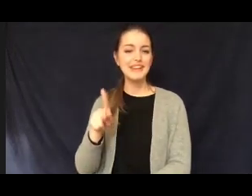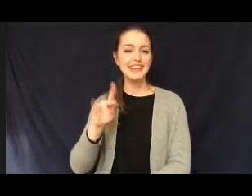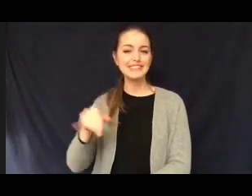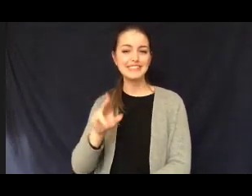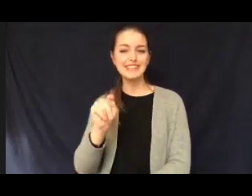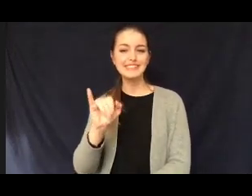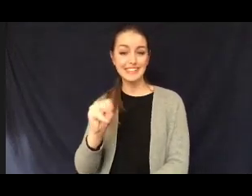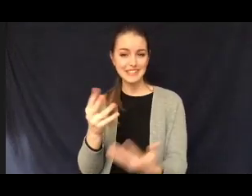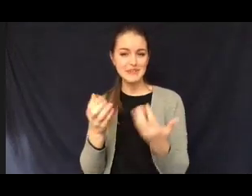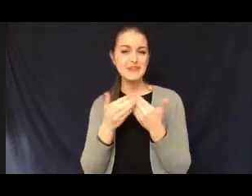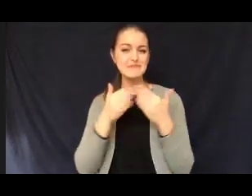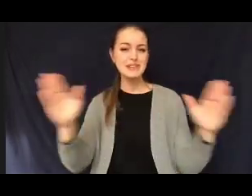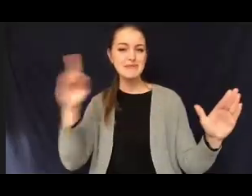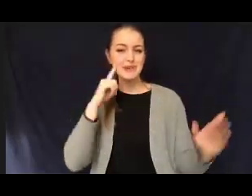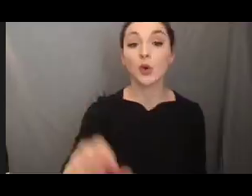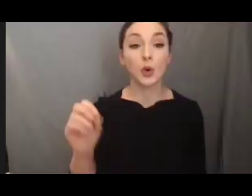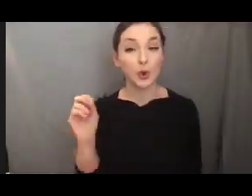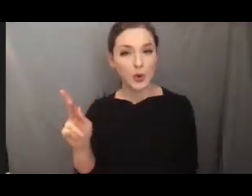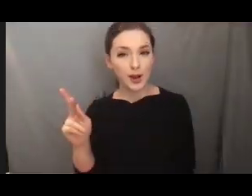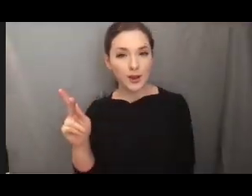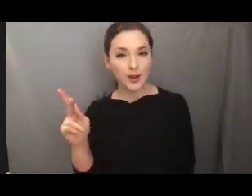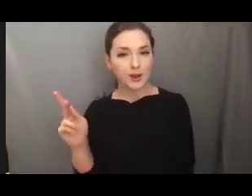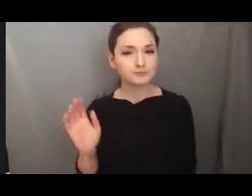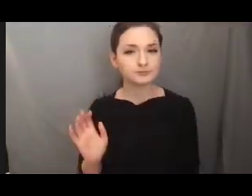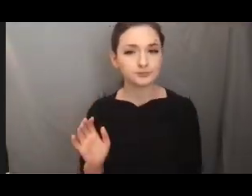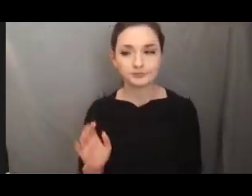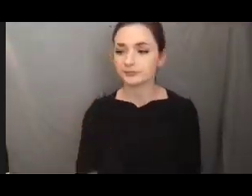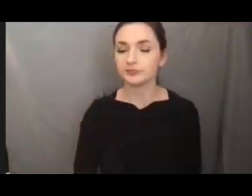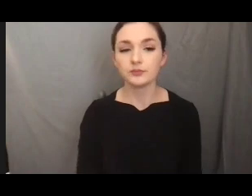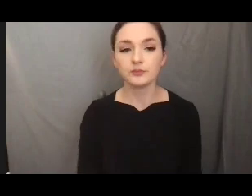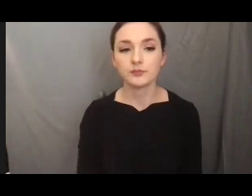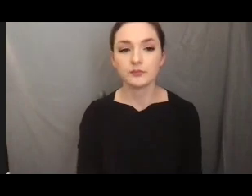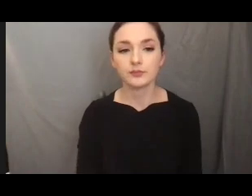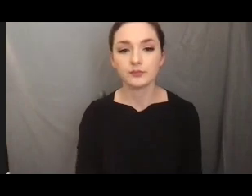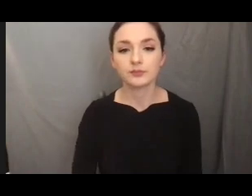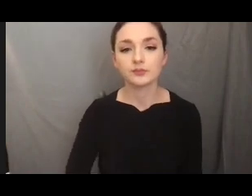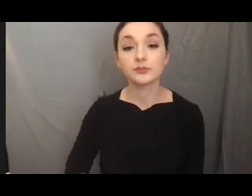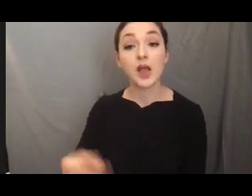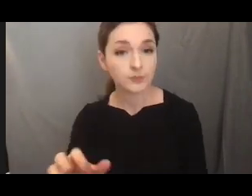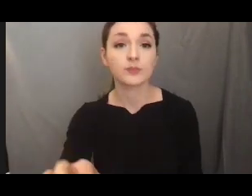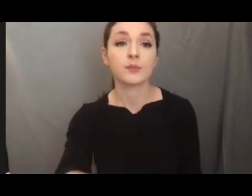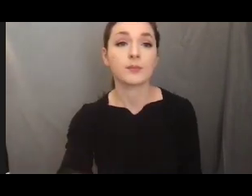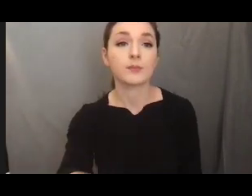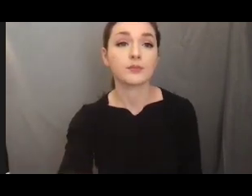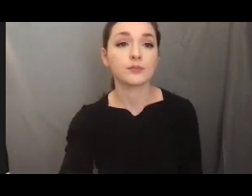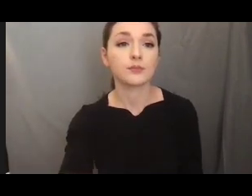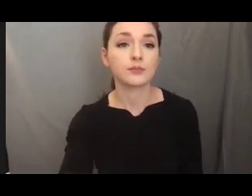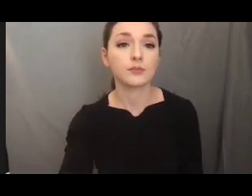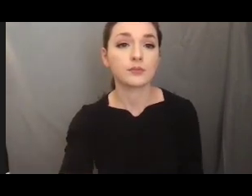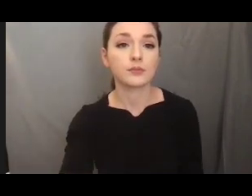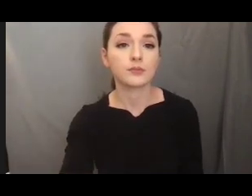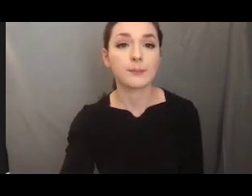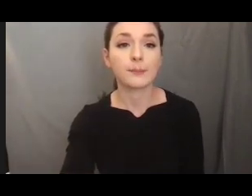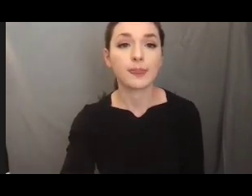want to open it up for some questions? All right, let's go with Hannah. Hannah, do you have a question?